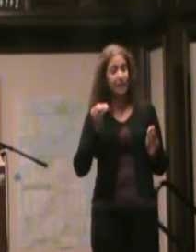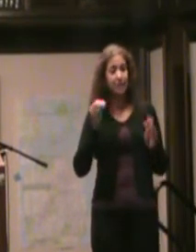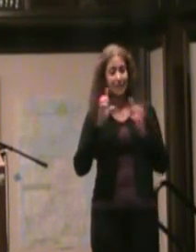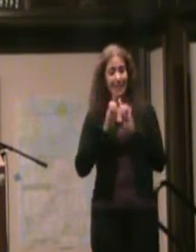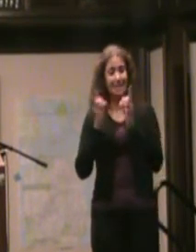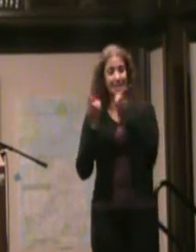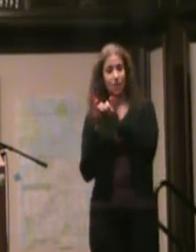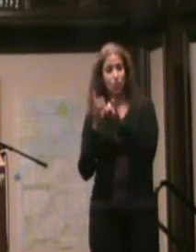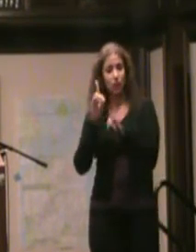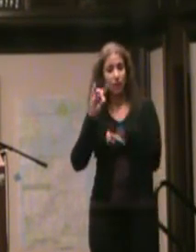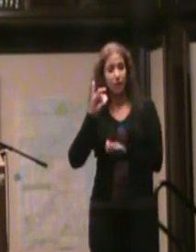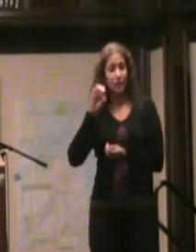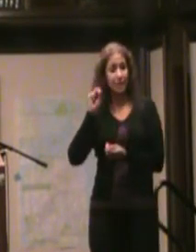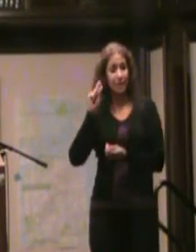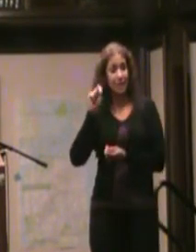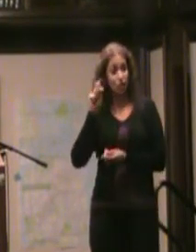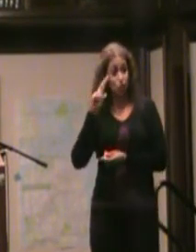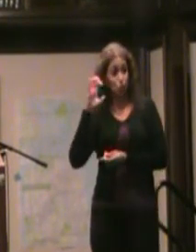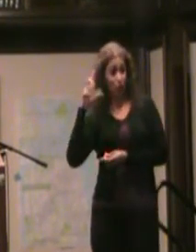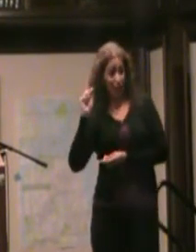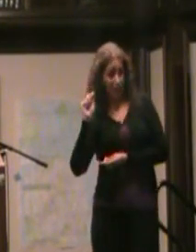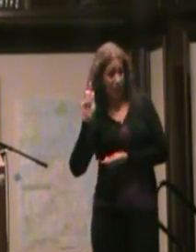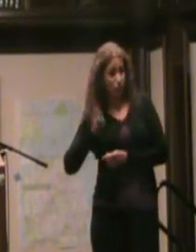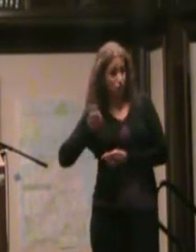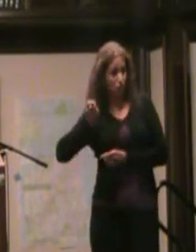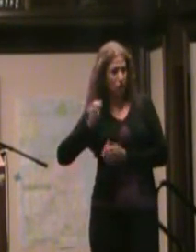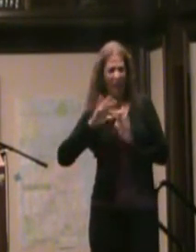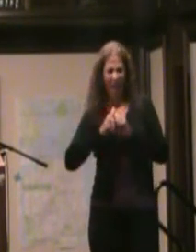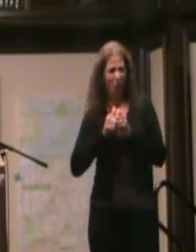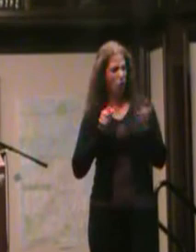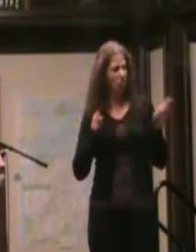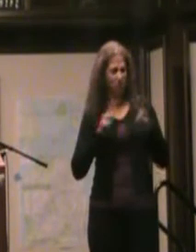do you say, this is the magistrate judge?